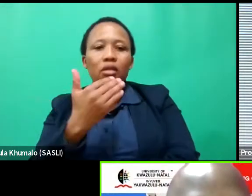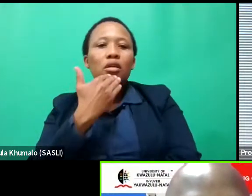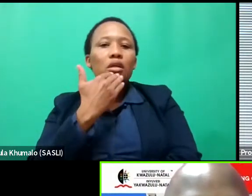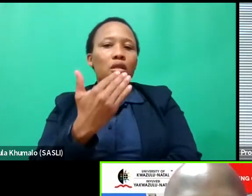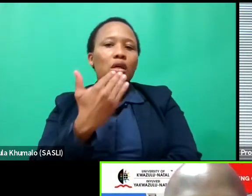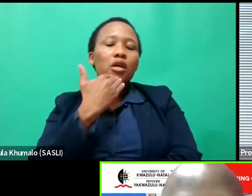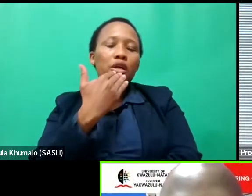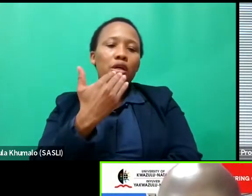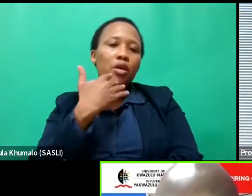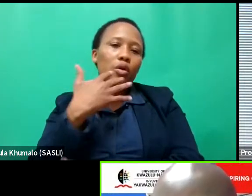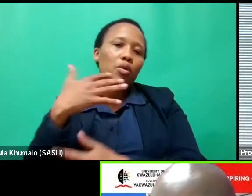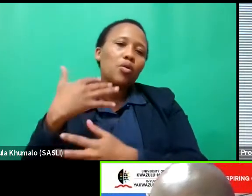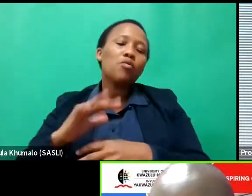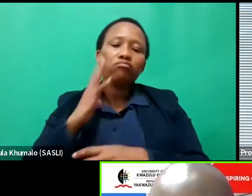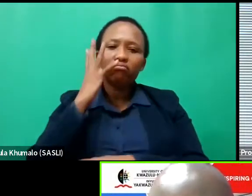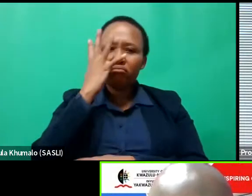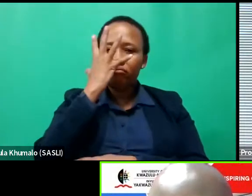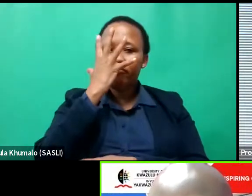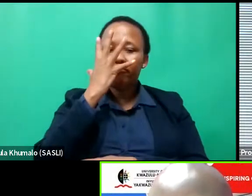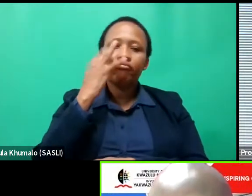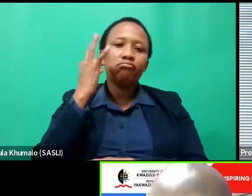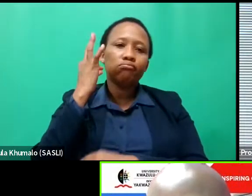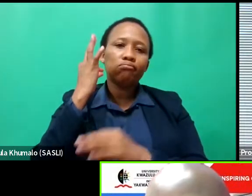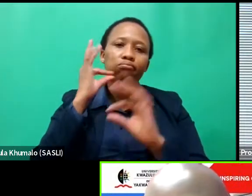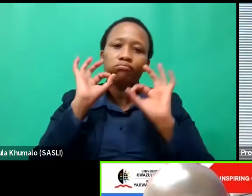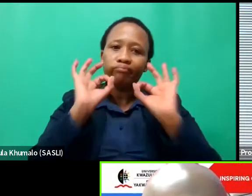beautiful keynote address.